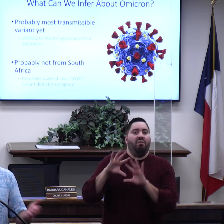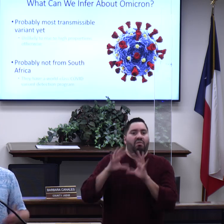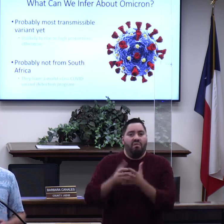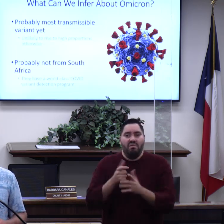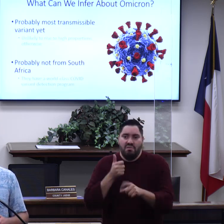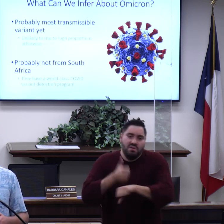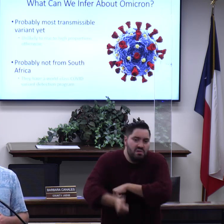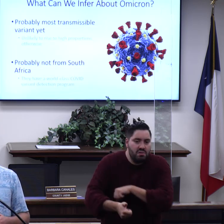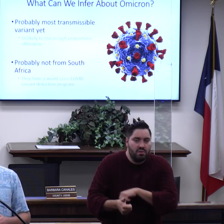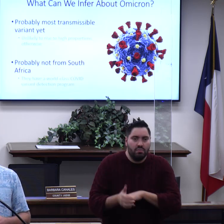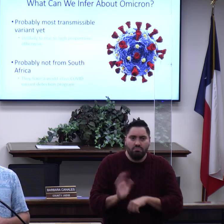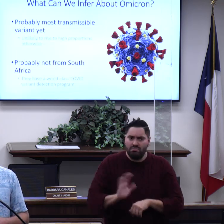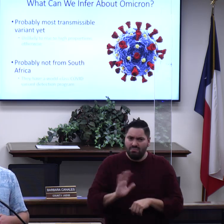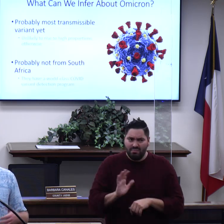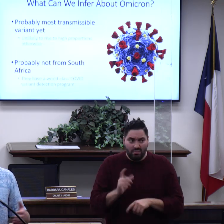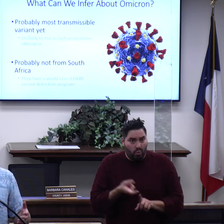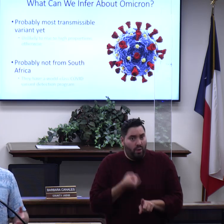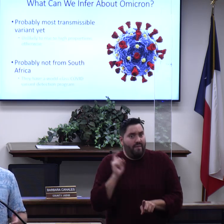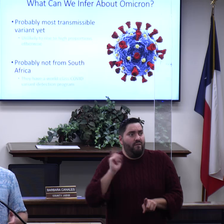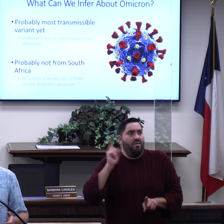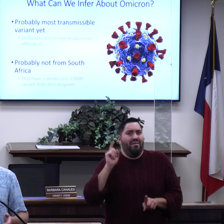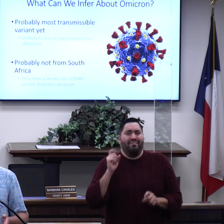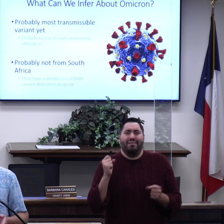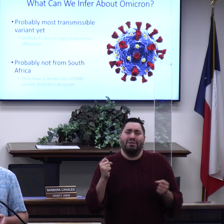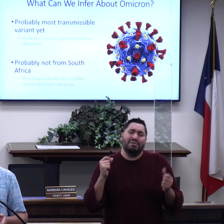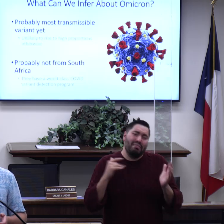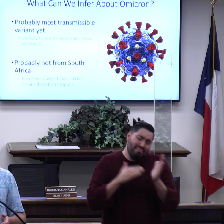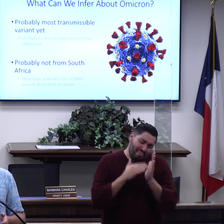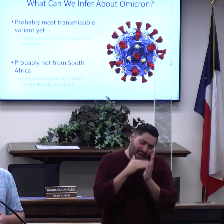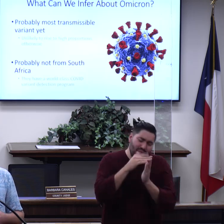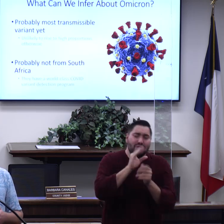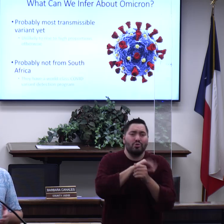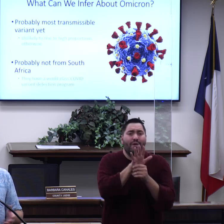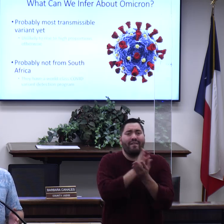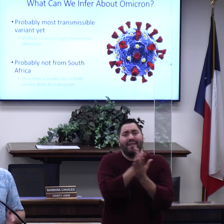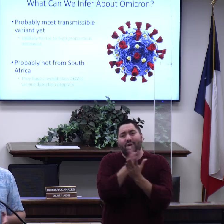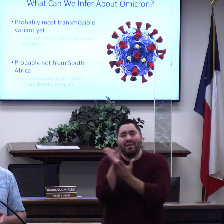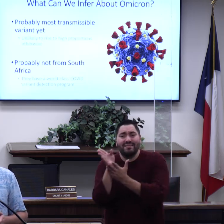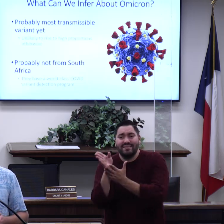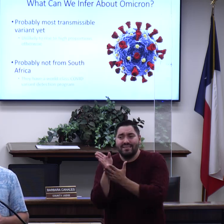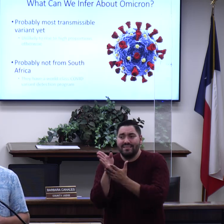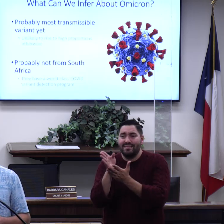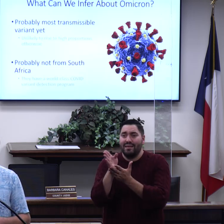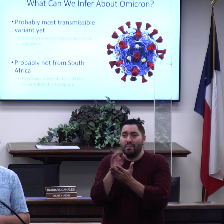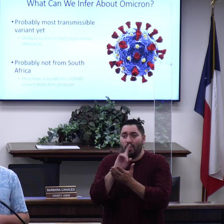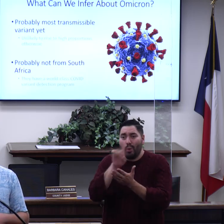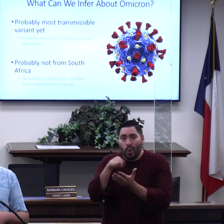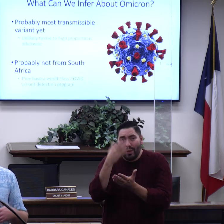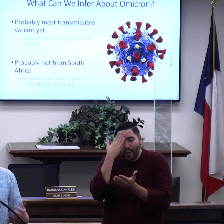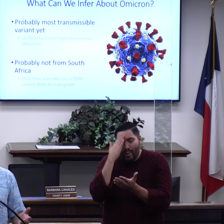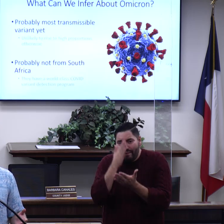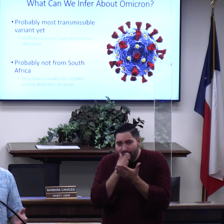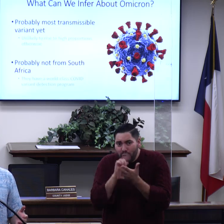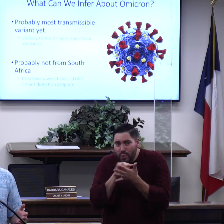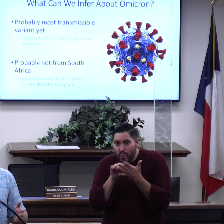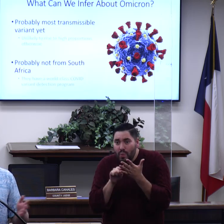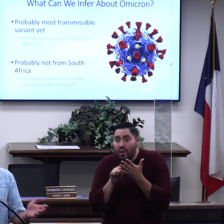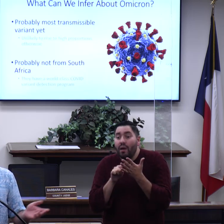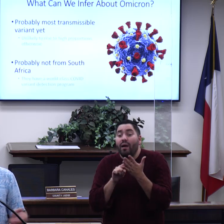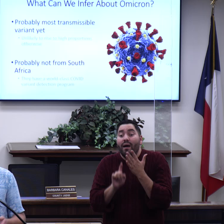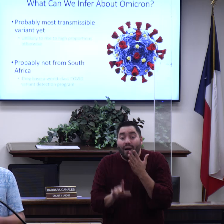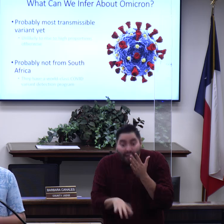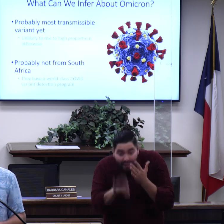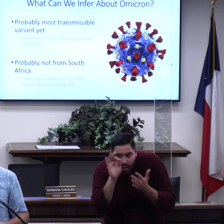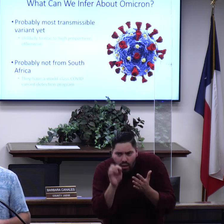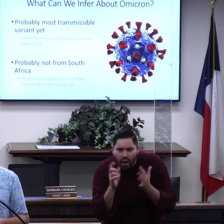where these different variants come from. There's thousands of COVID variants that are out there. There's a small handful that we know of. And by the time we detect them, they've